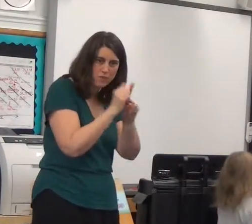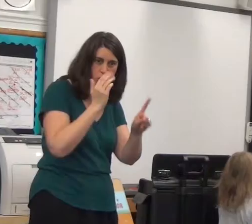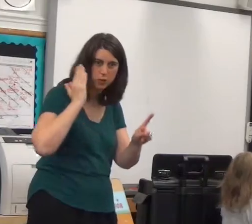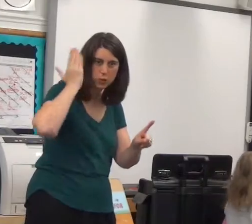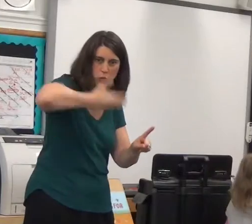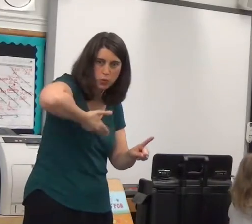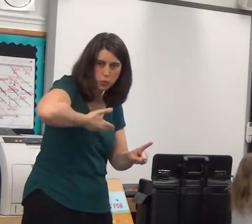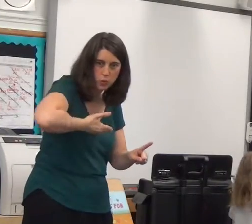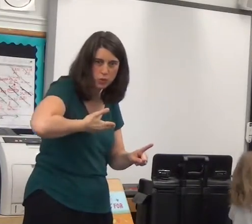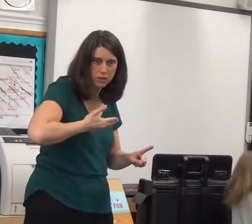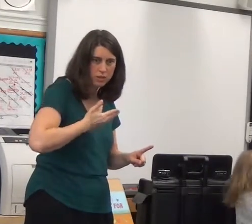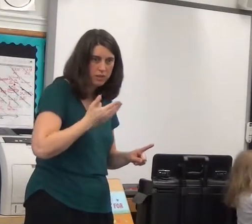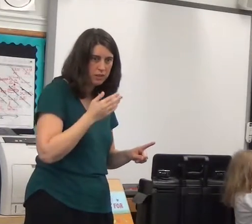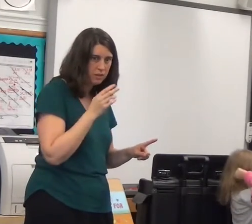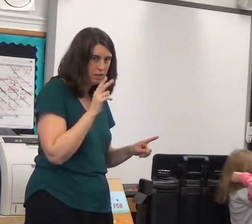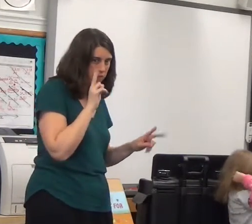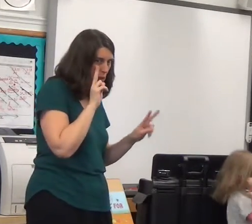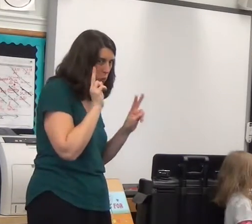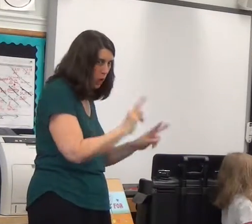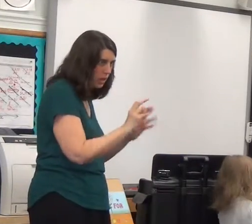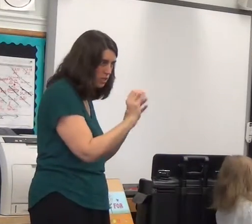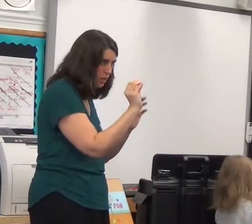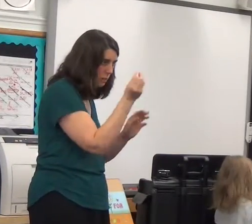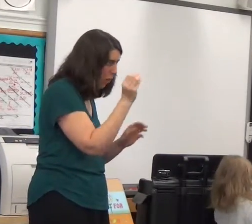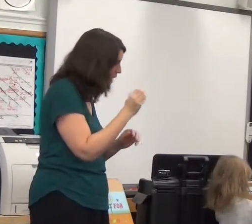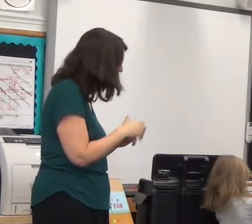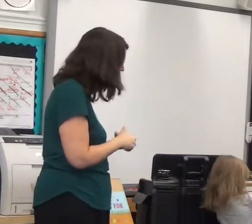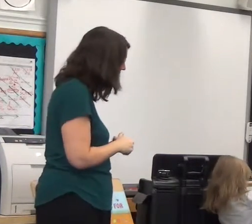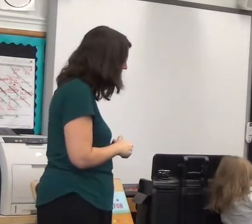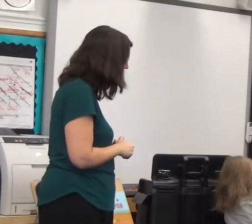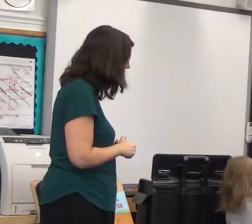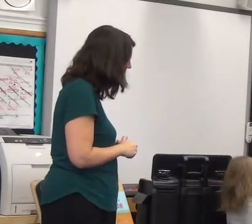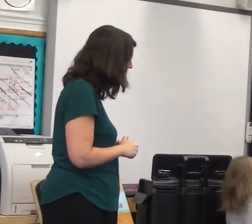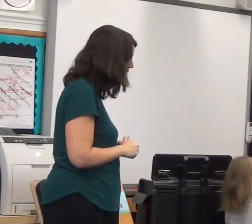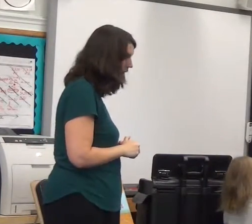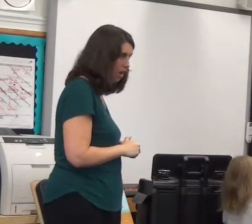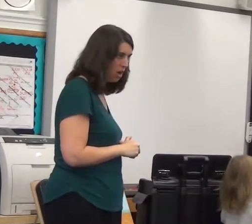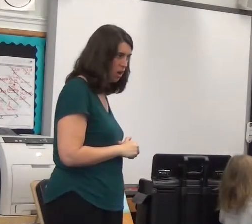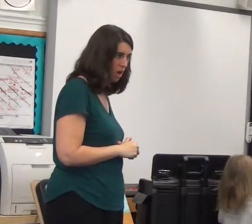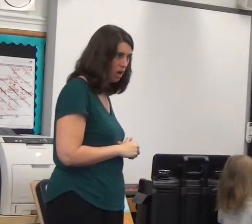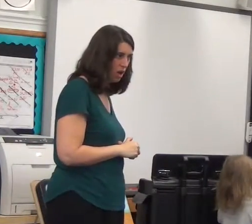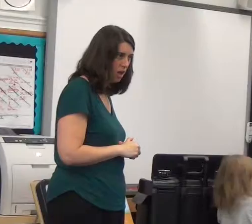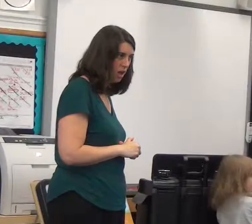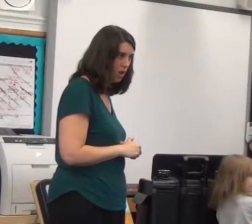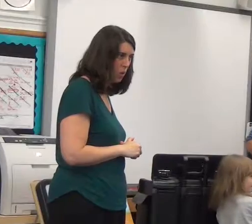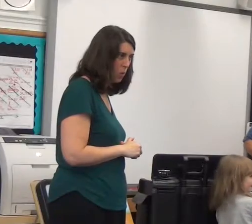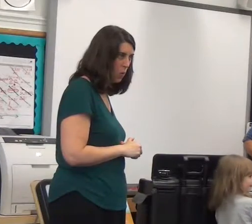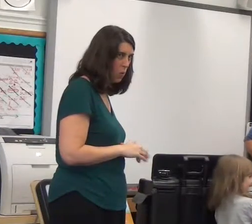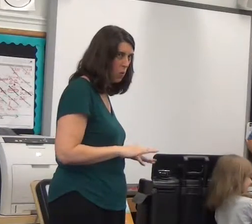Are you sure? Yes. Would you like to see that again?